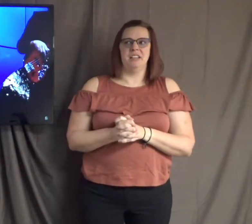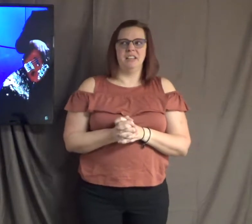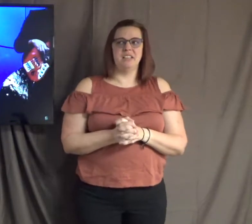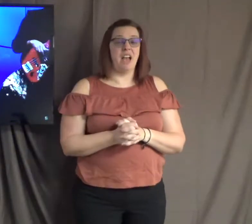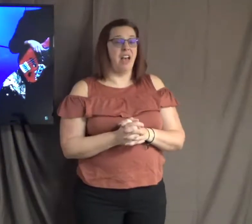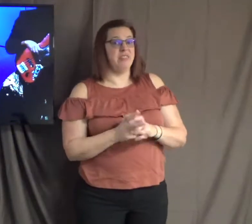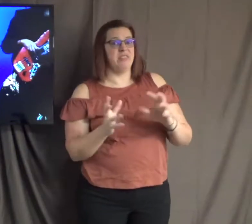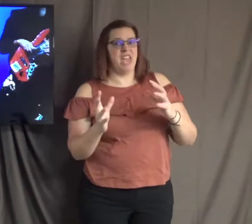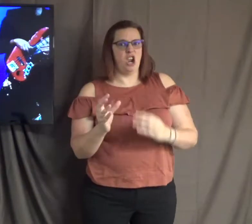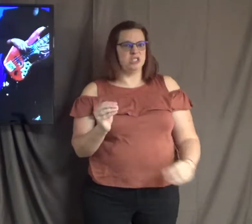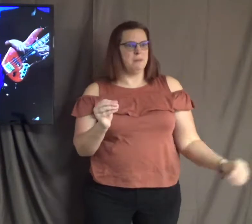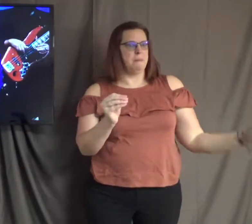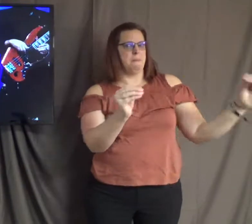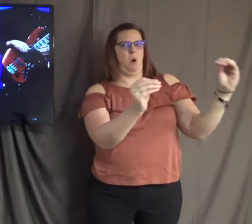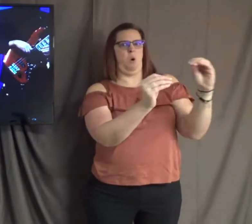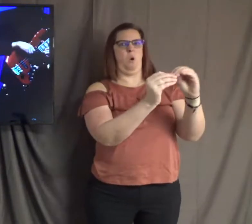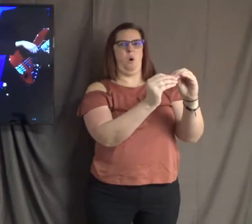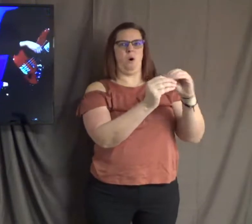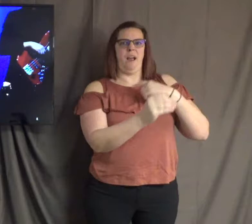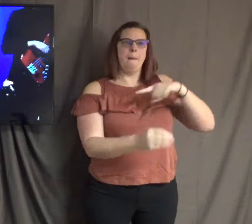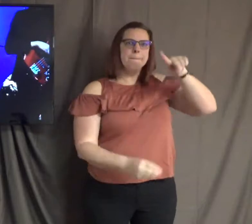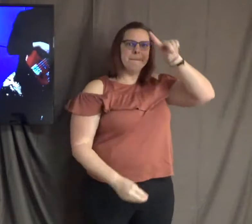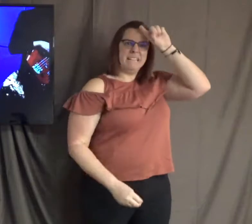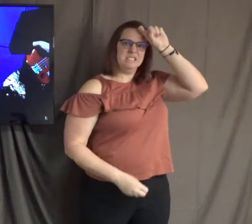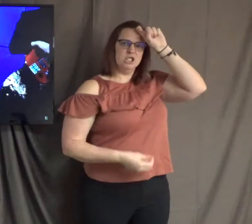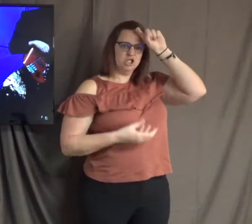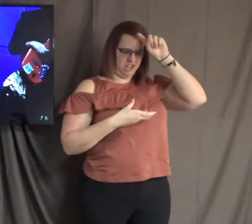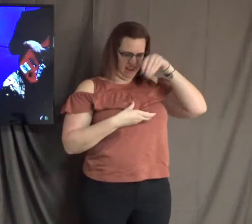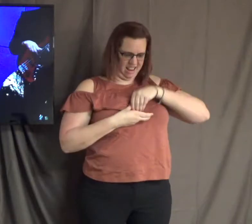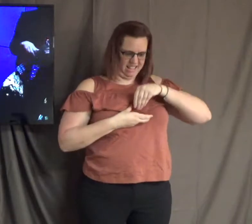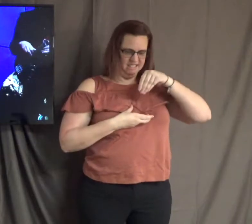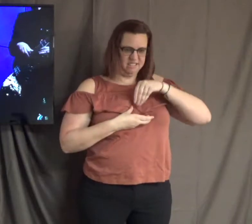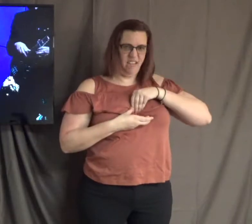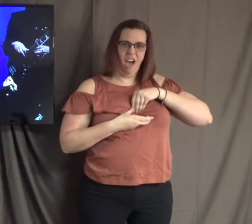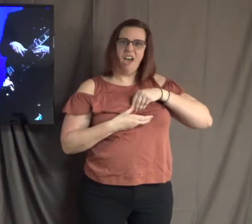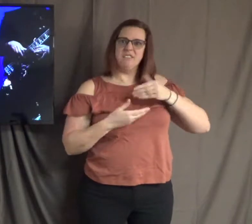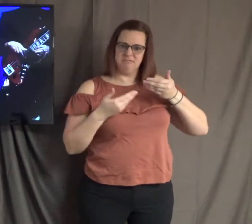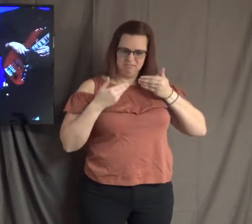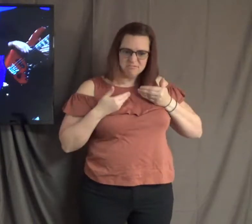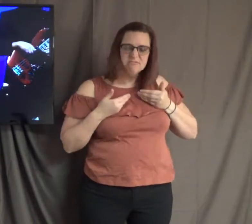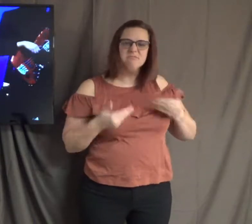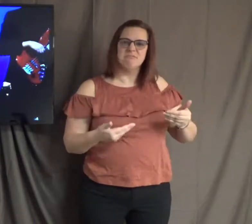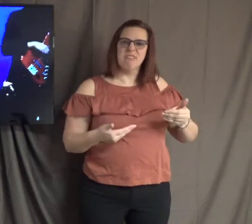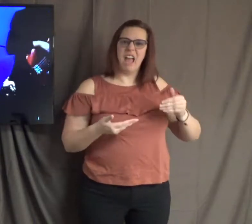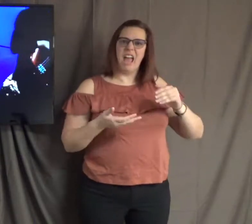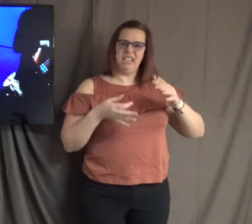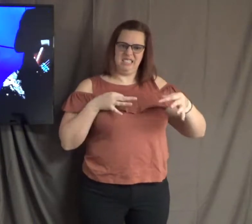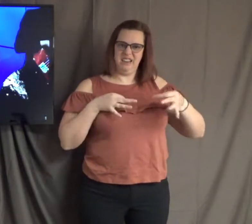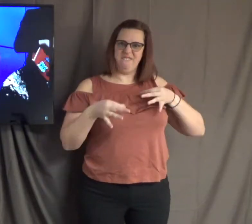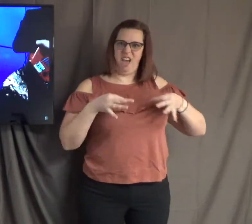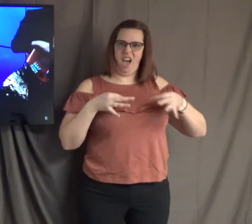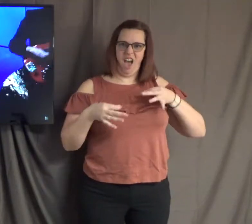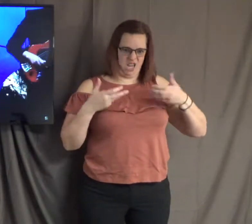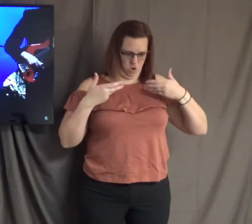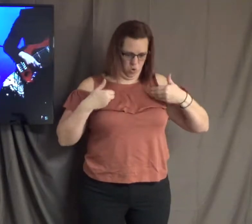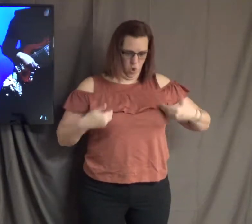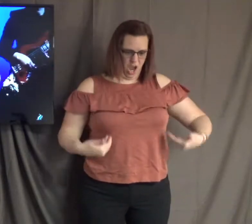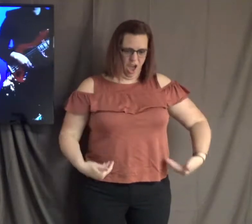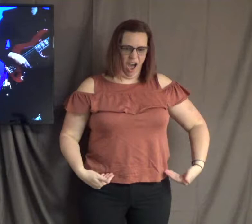There's a mystery inside you, so let it define you, and you can